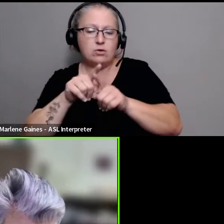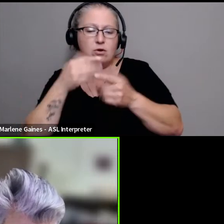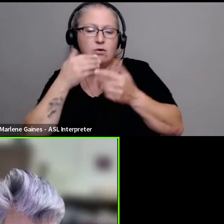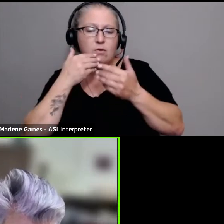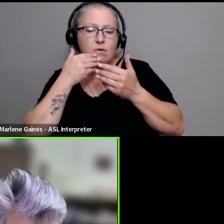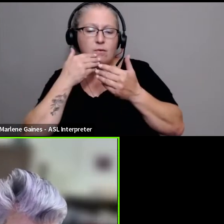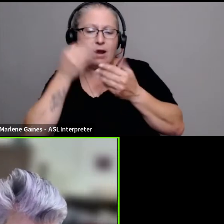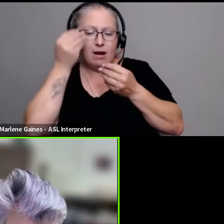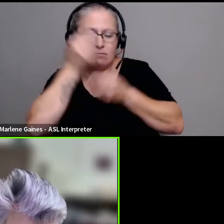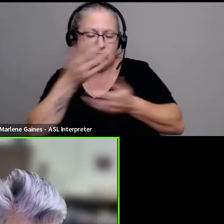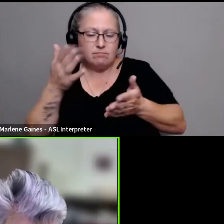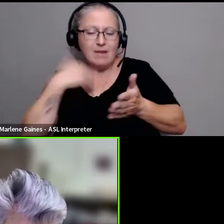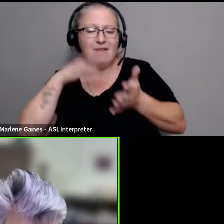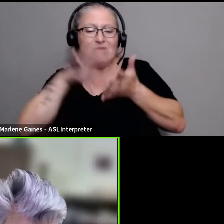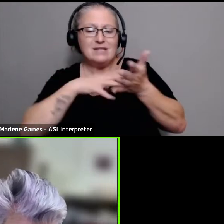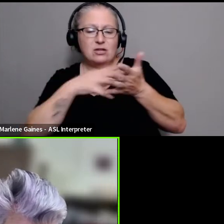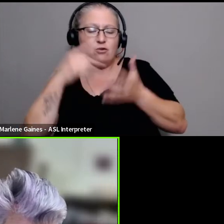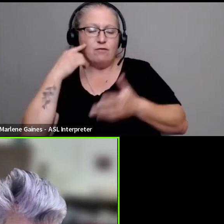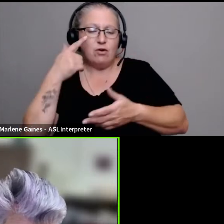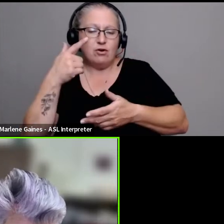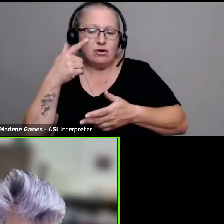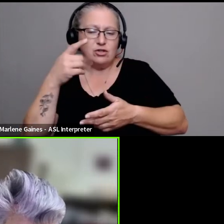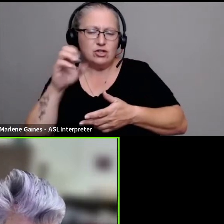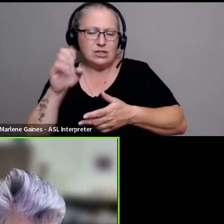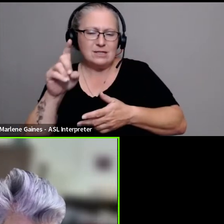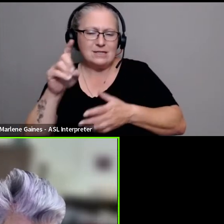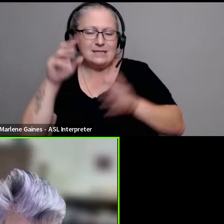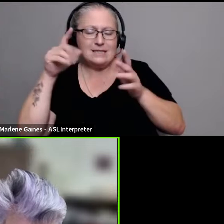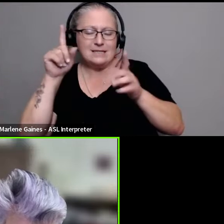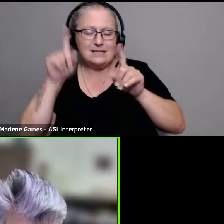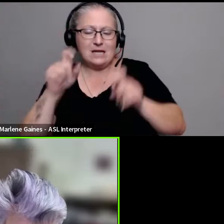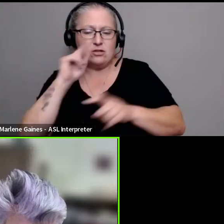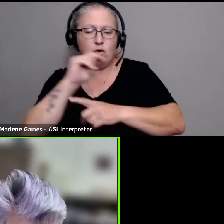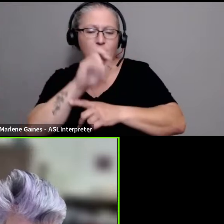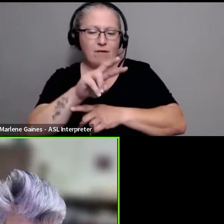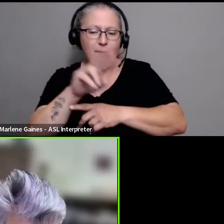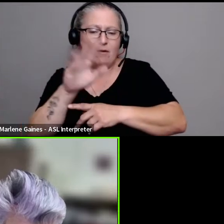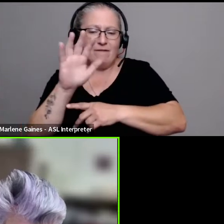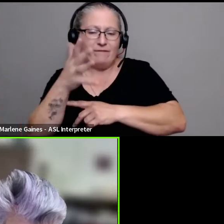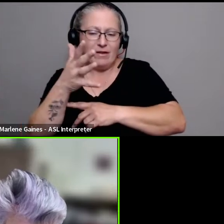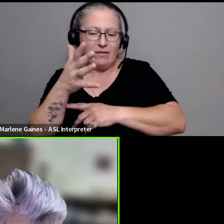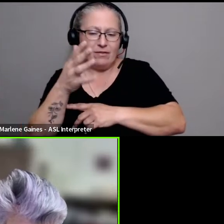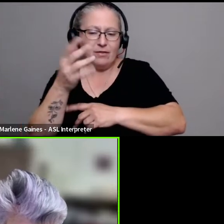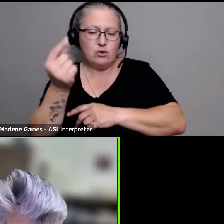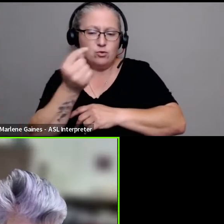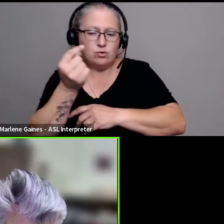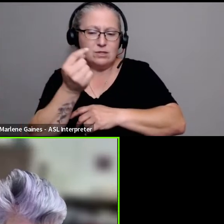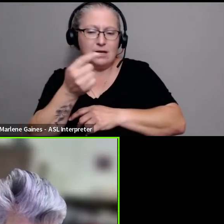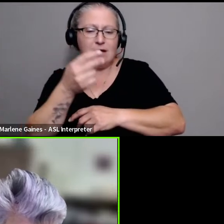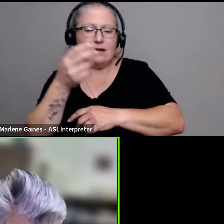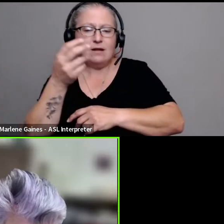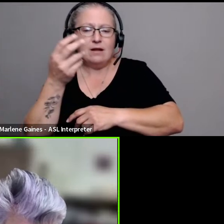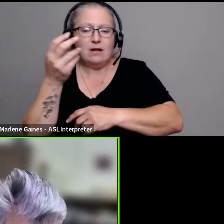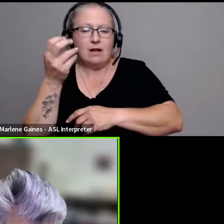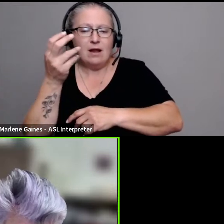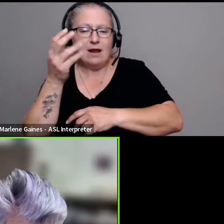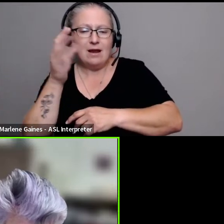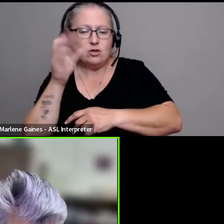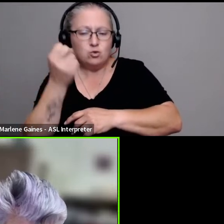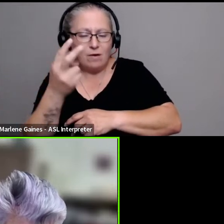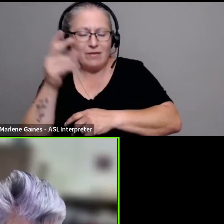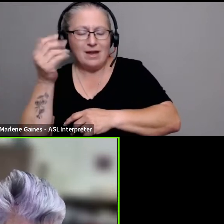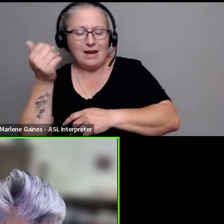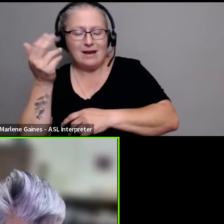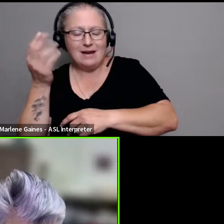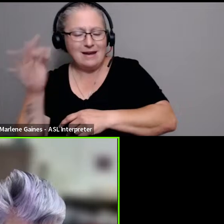have a schedule for our GE tests in November and December, Tuesday, November 5th, 12th, and 19th, and then December 3rd and